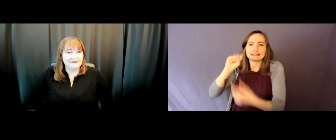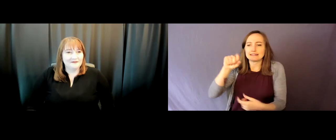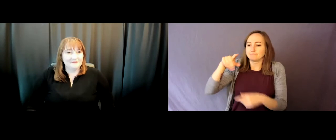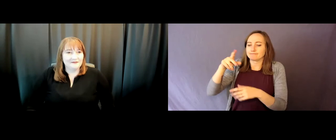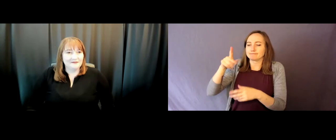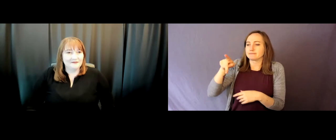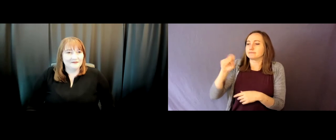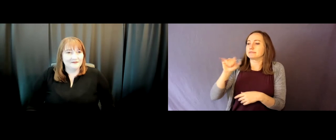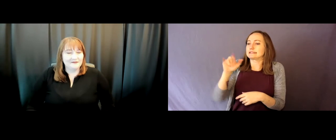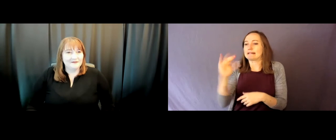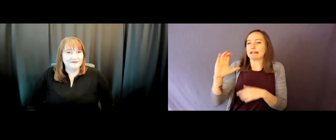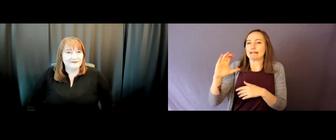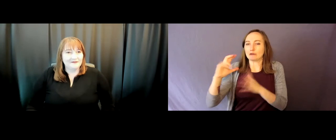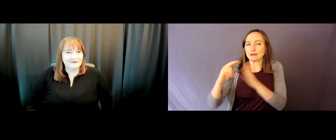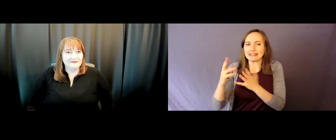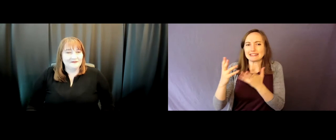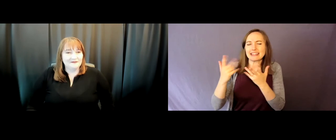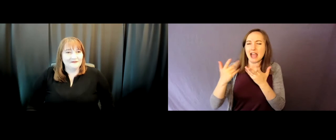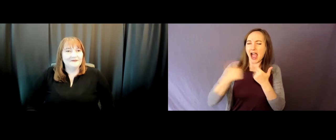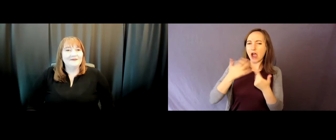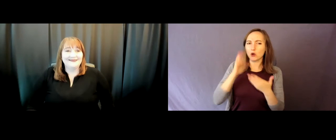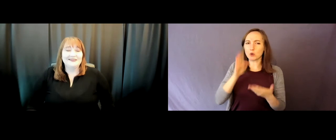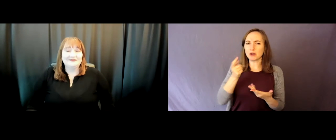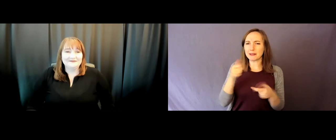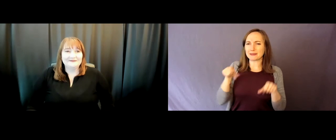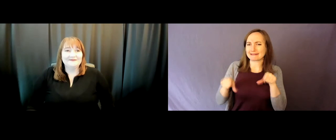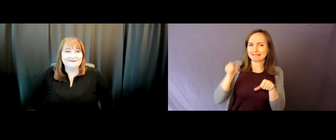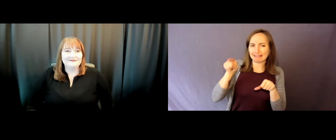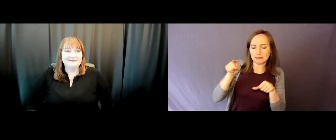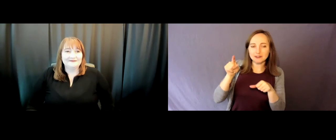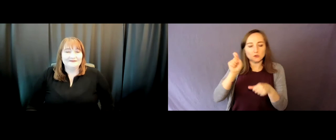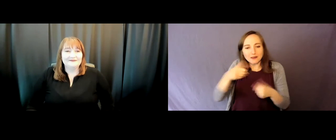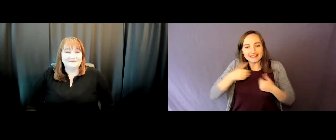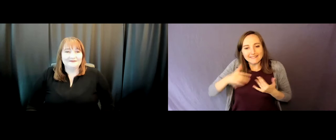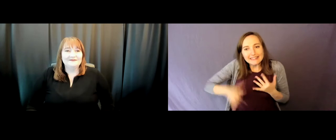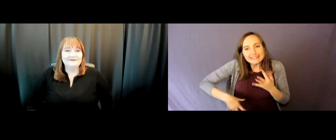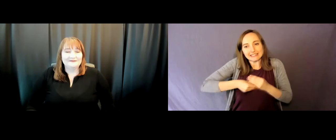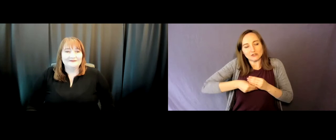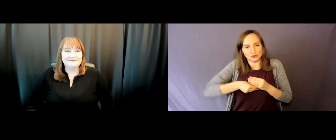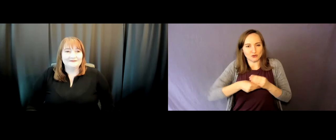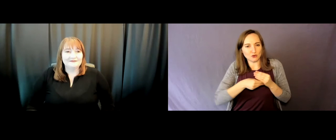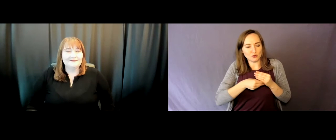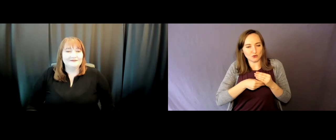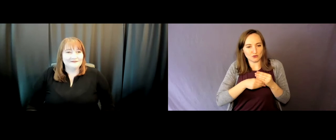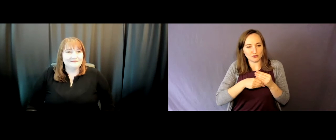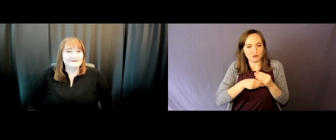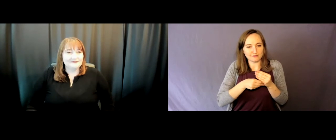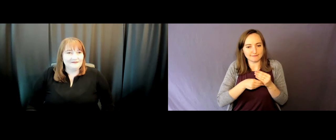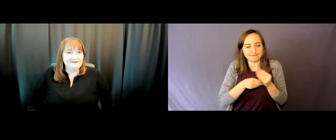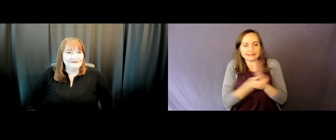be a little iffy to that. Okay. Because like I said, you do have to have that additional factor to it.